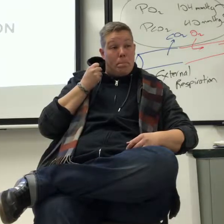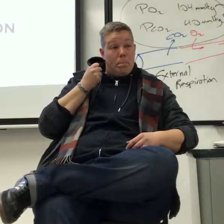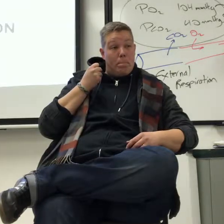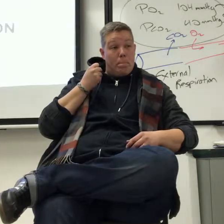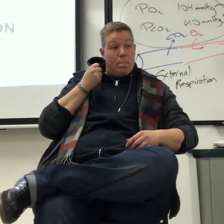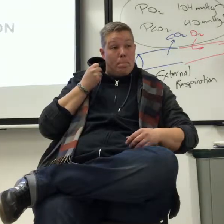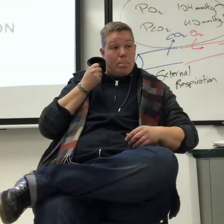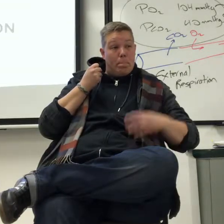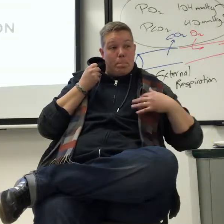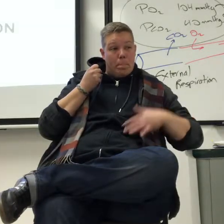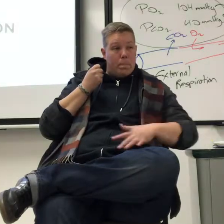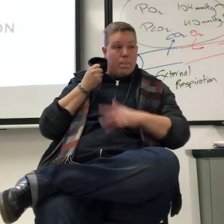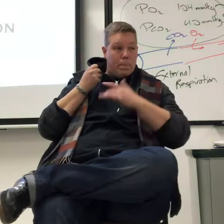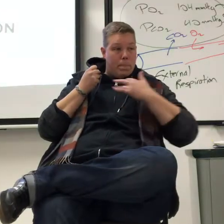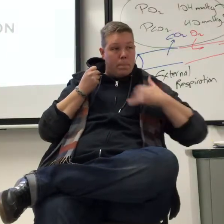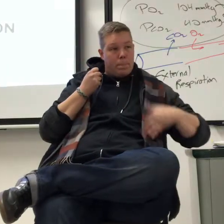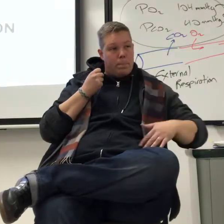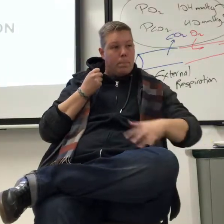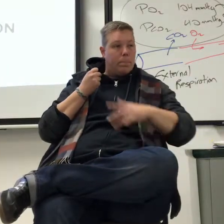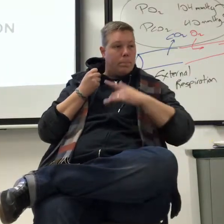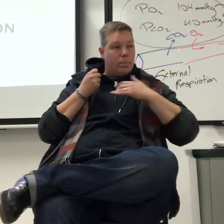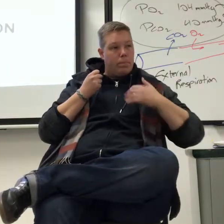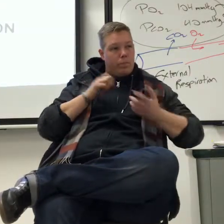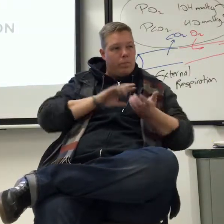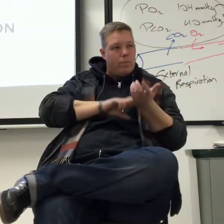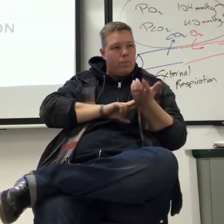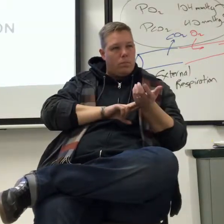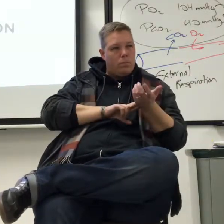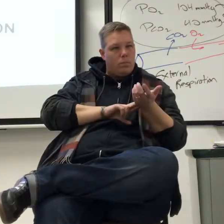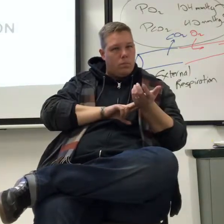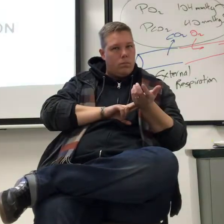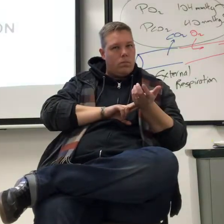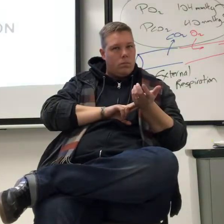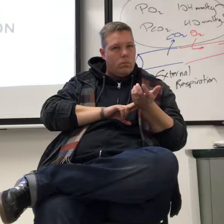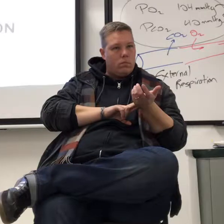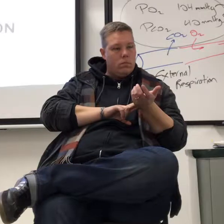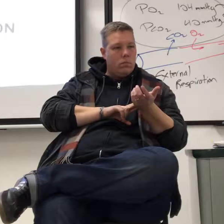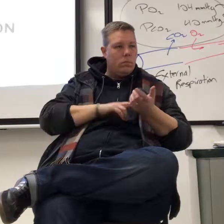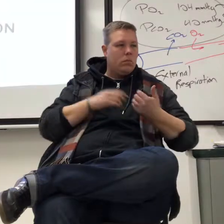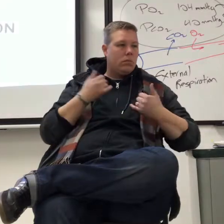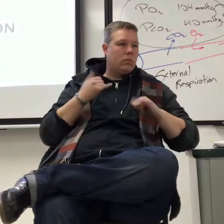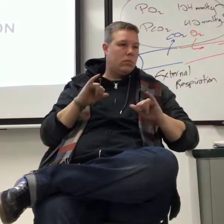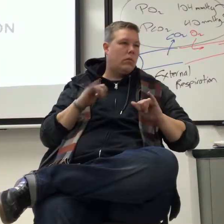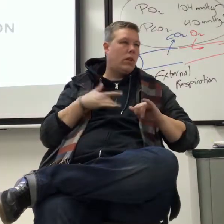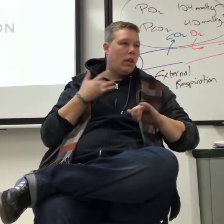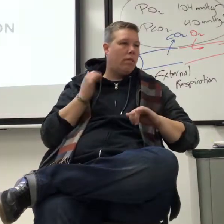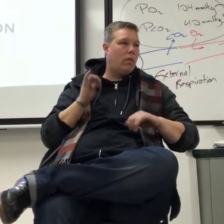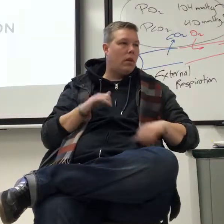but blood is still flowing because I could feel my pulse. Okay, my heart doesn't stop when I hold my breath.